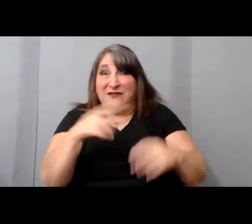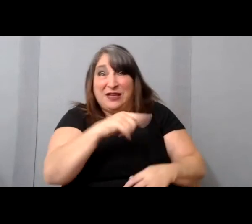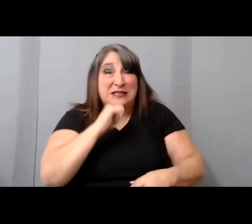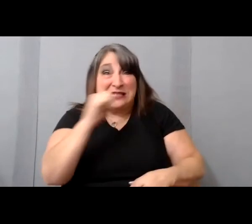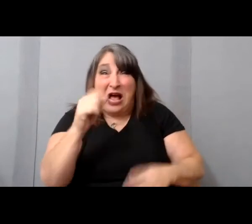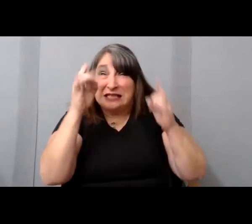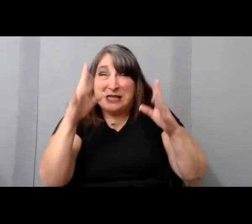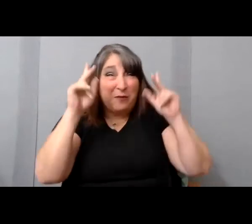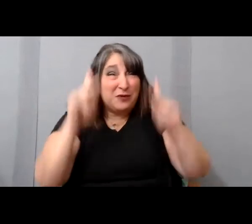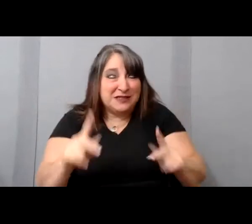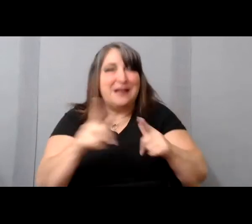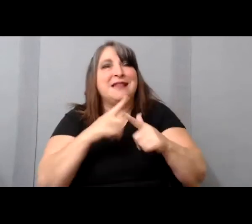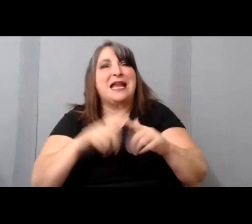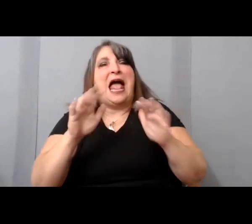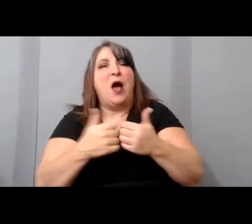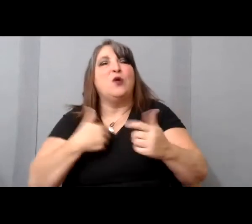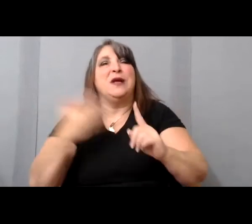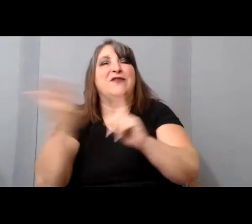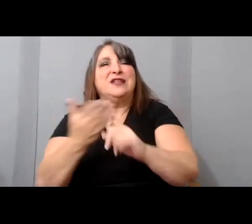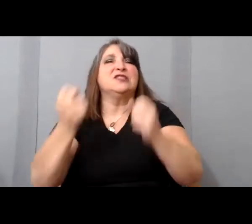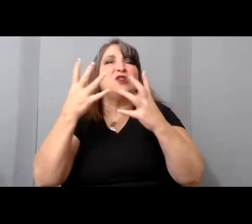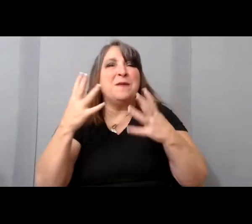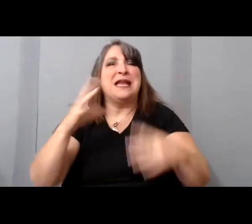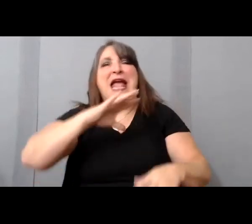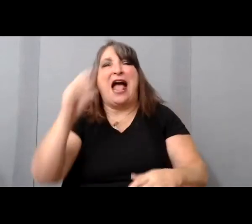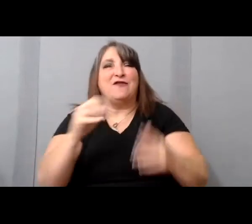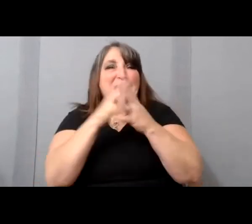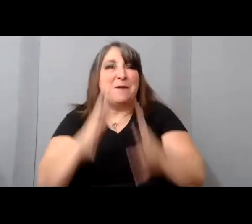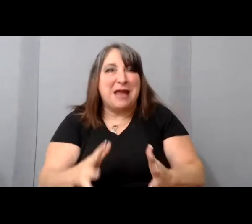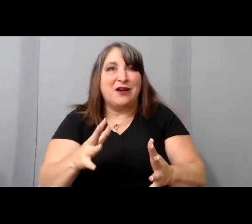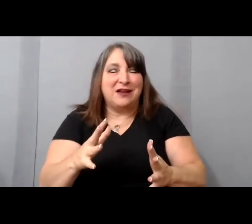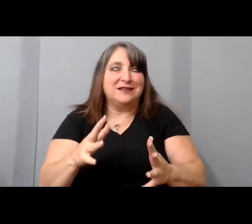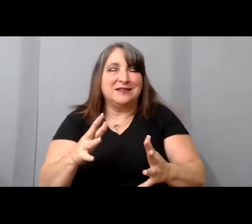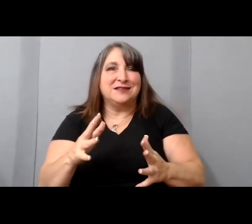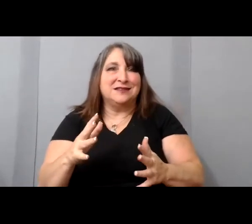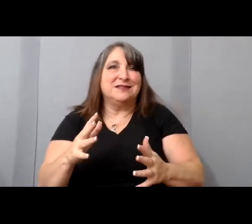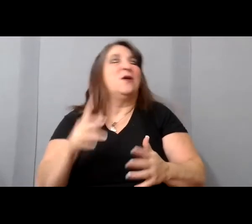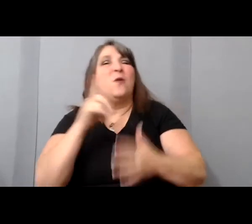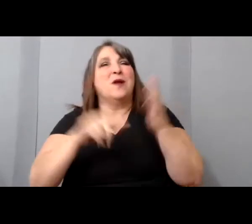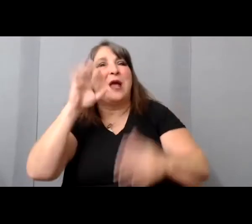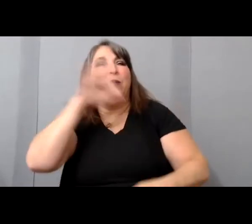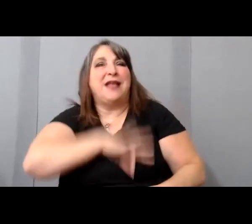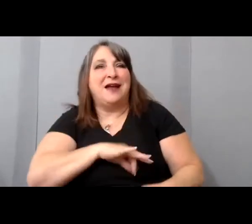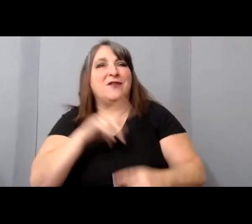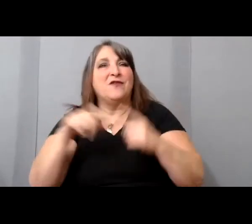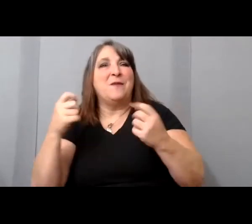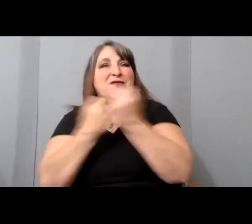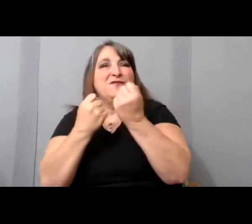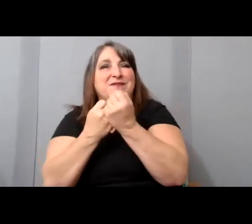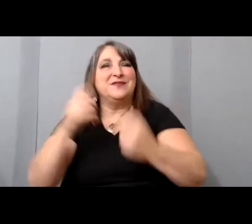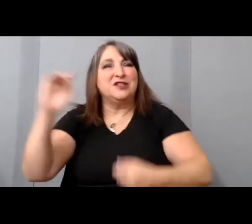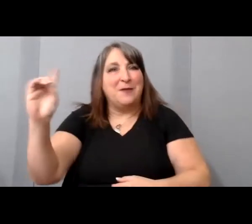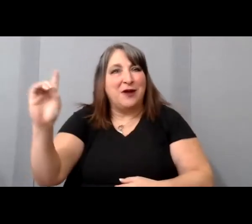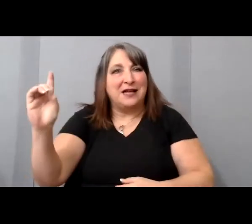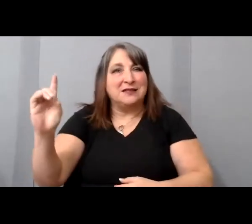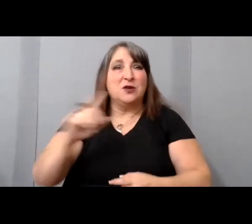young African Americans, particularly African American males, as to what they get from voting for the party. When Trump raised the issue about, are